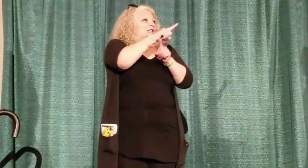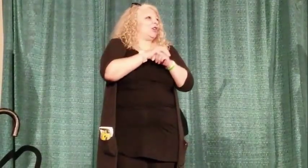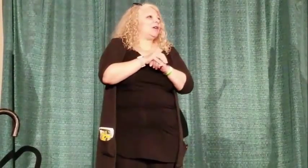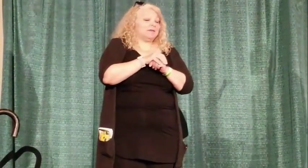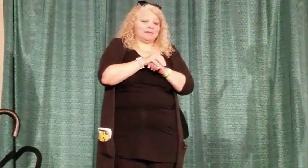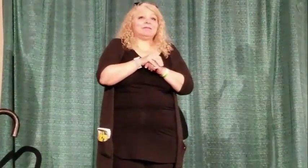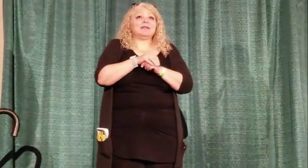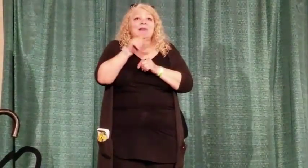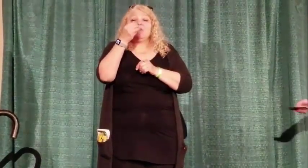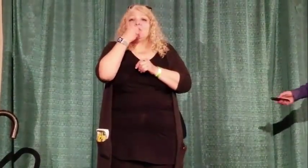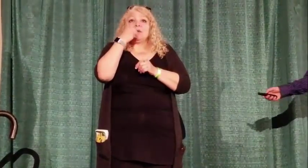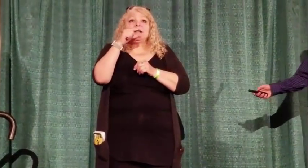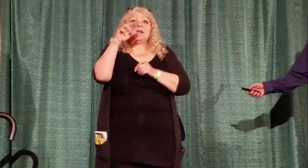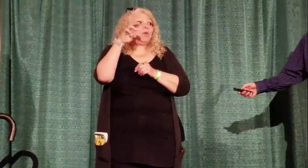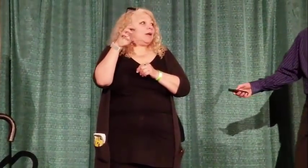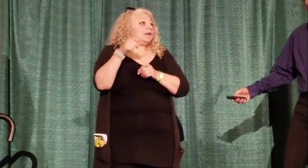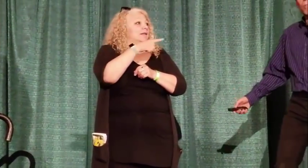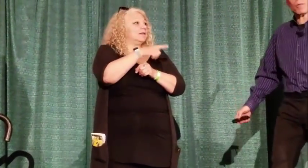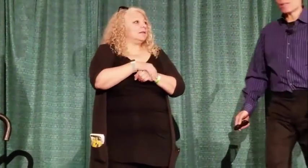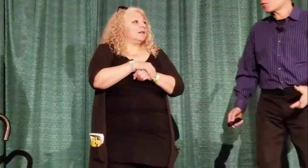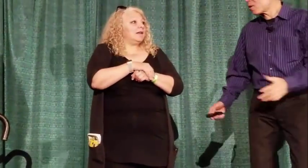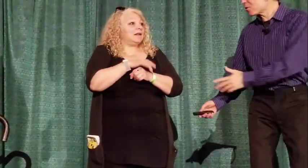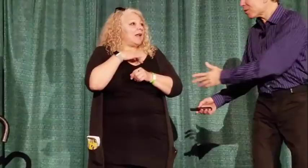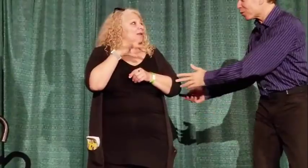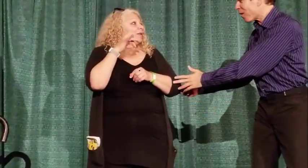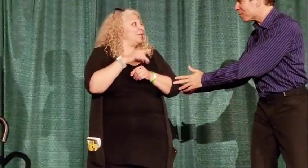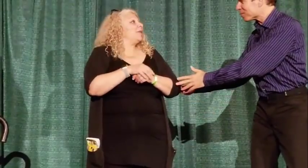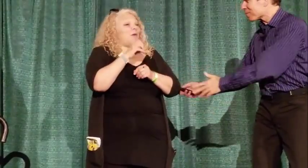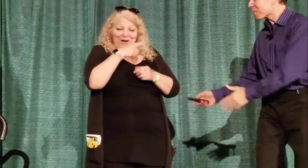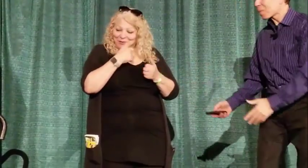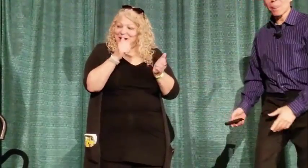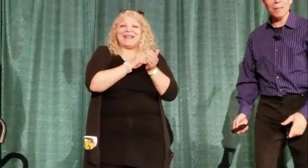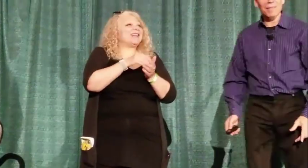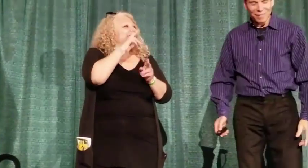You got it right. I just picked somebody who's sitting out of the audience. Let's try this again. This is fun.